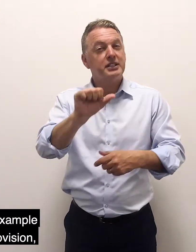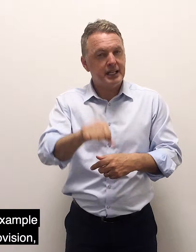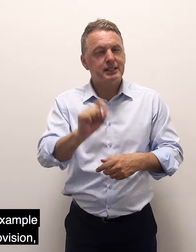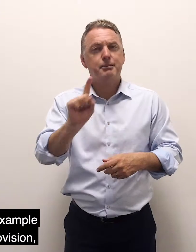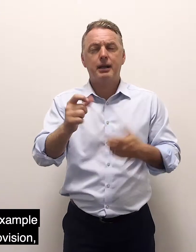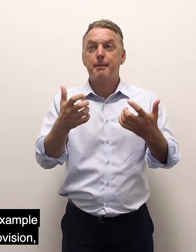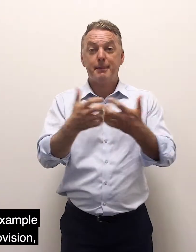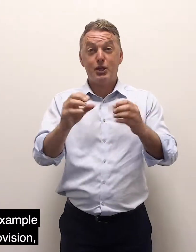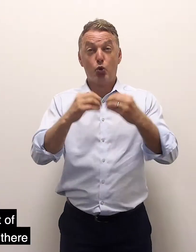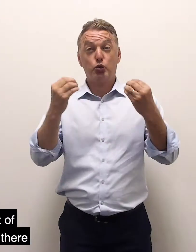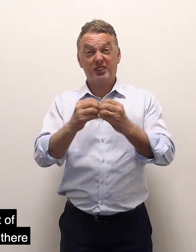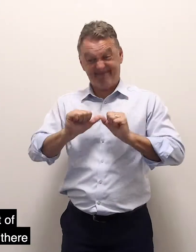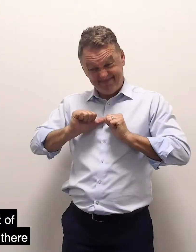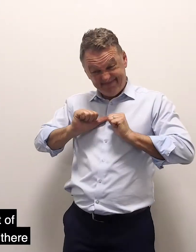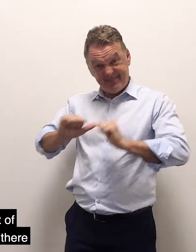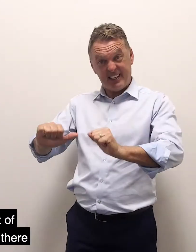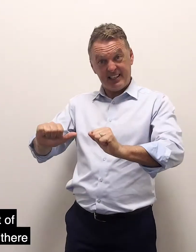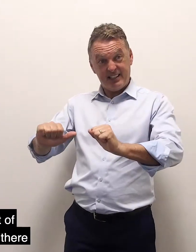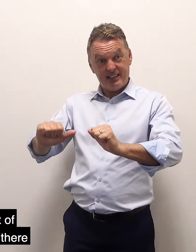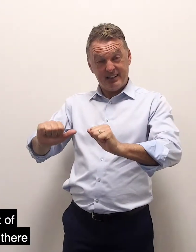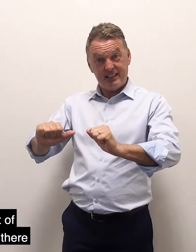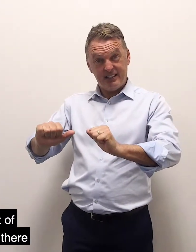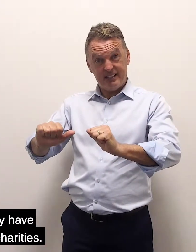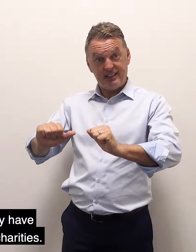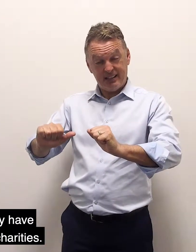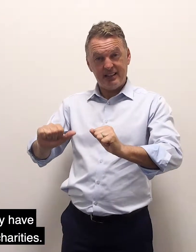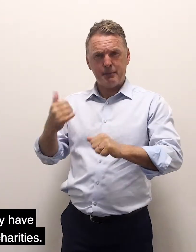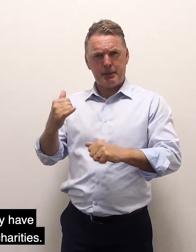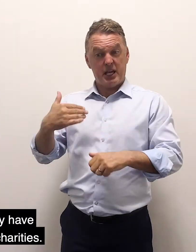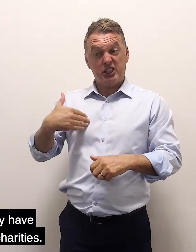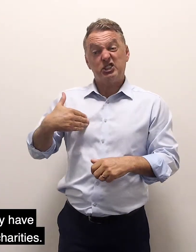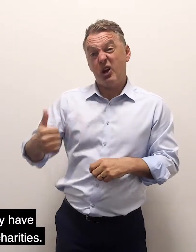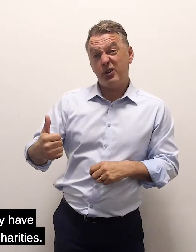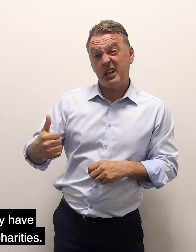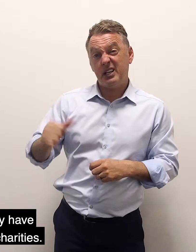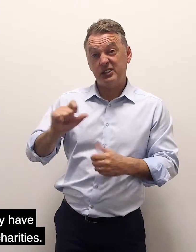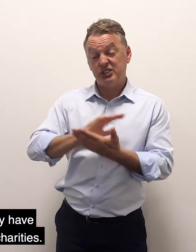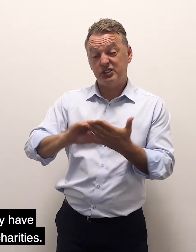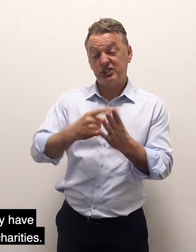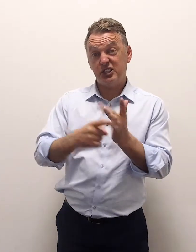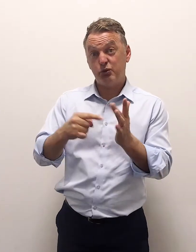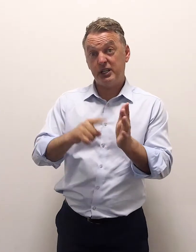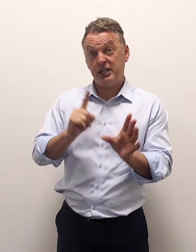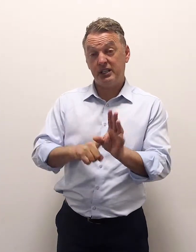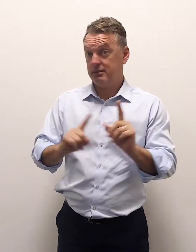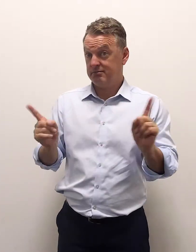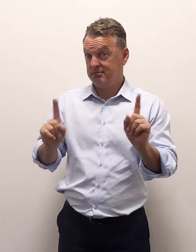example, do have service provision, but there's a lot of organisations out there that in the past may have been thought of as charities,